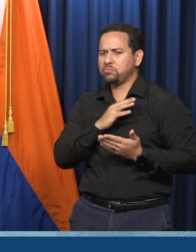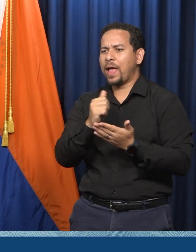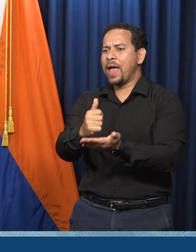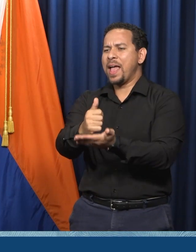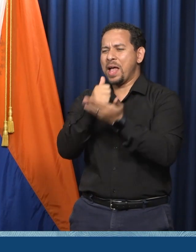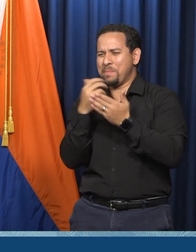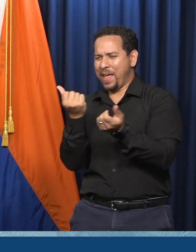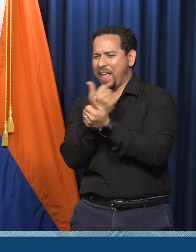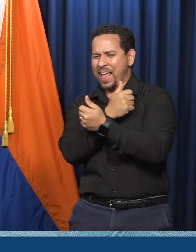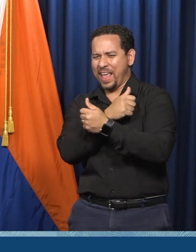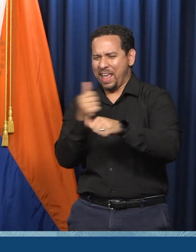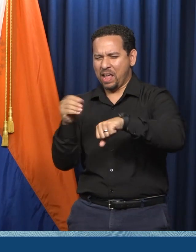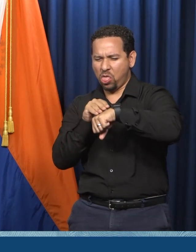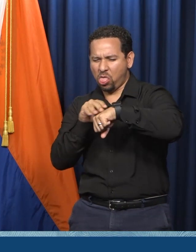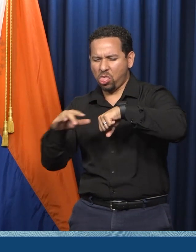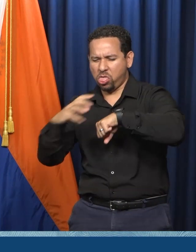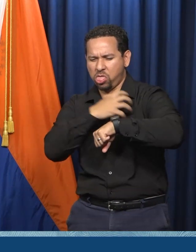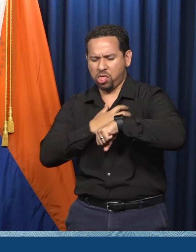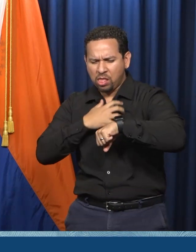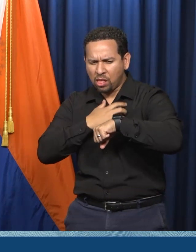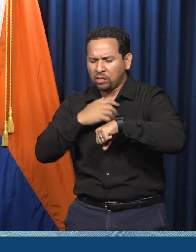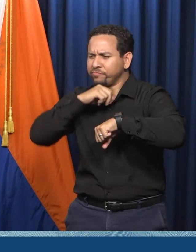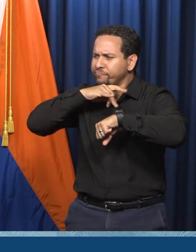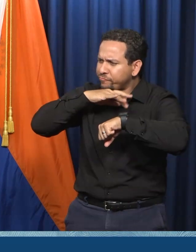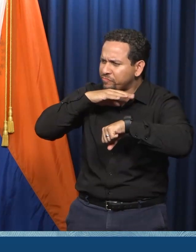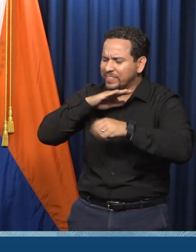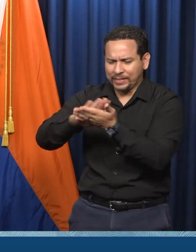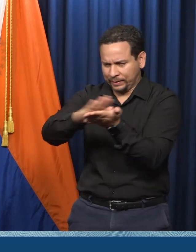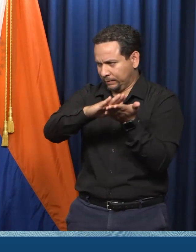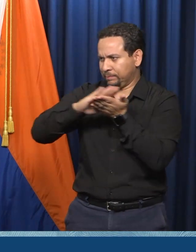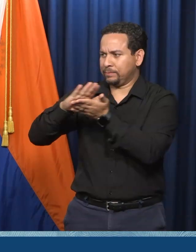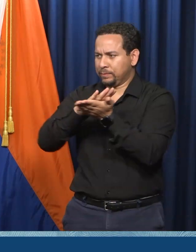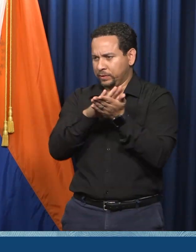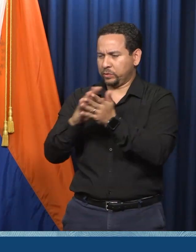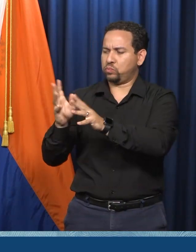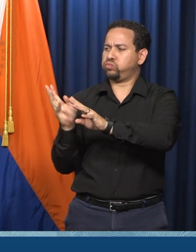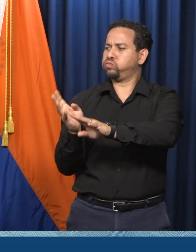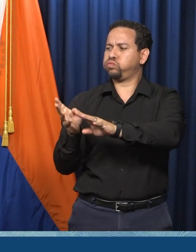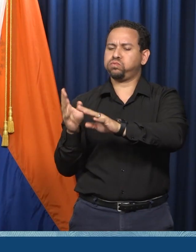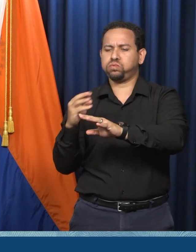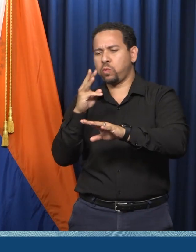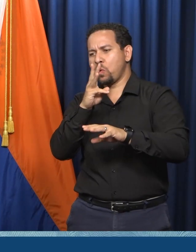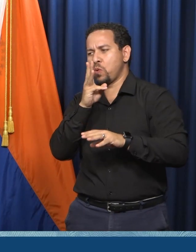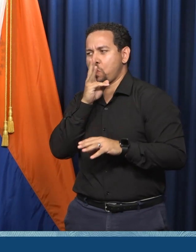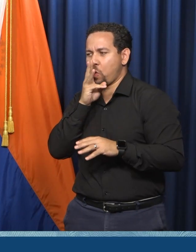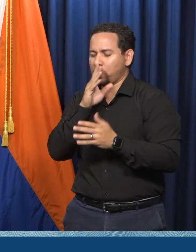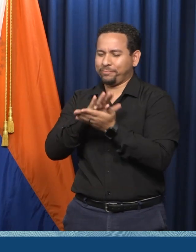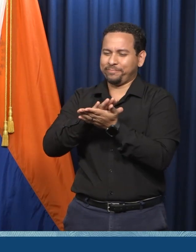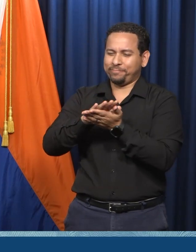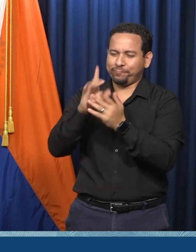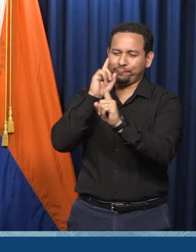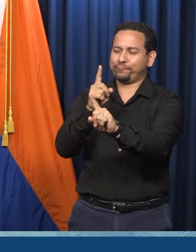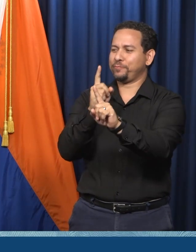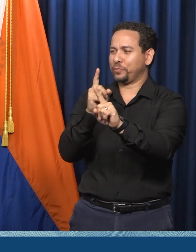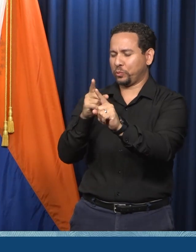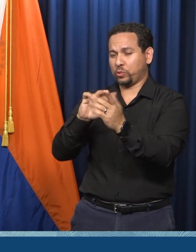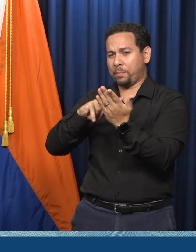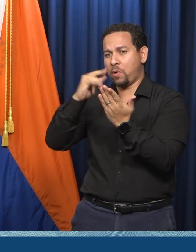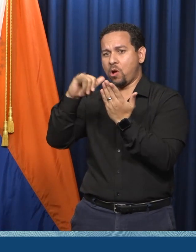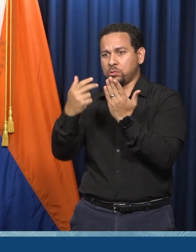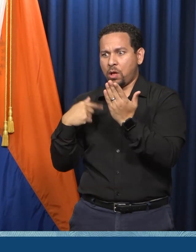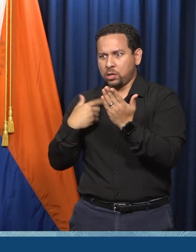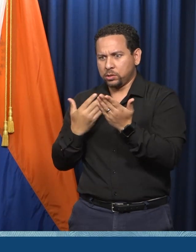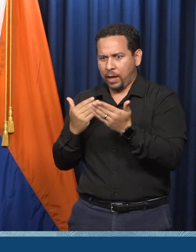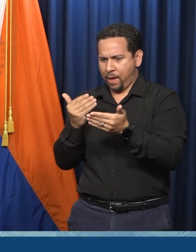with a combination of federal and state funding, we're able to get that project to the point where we are